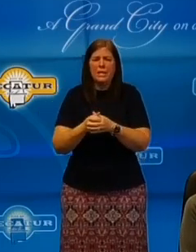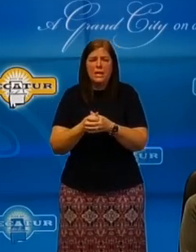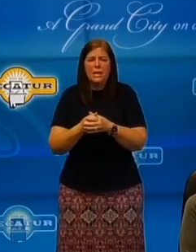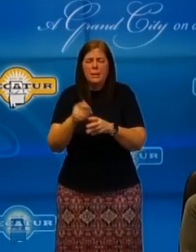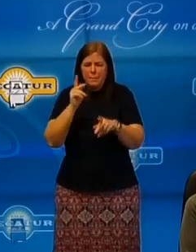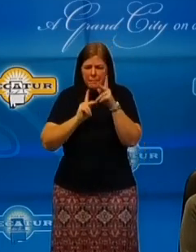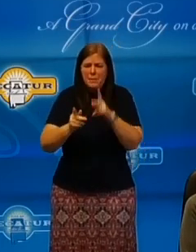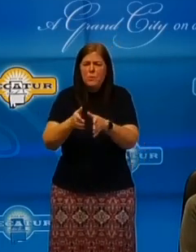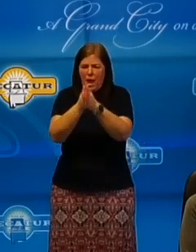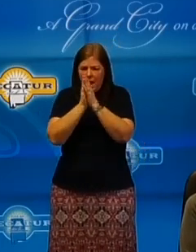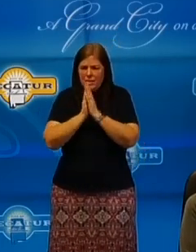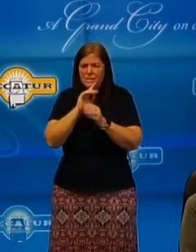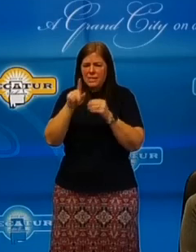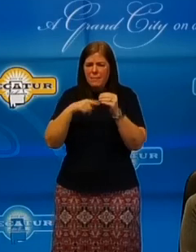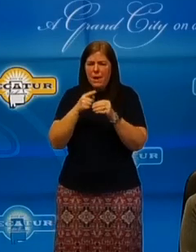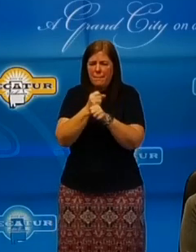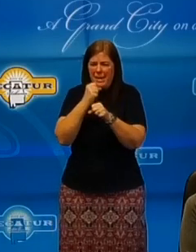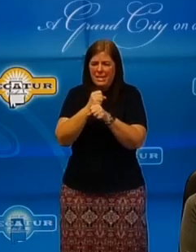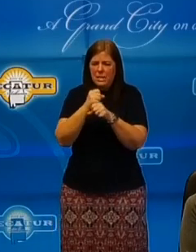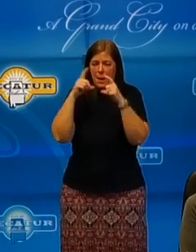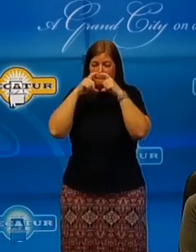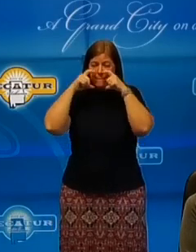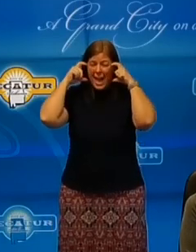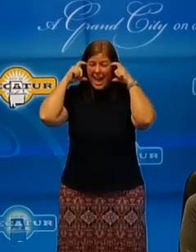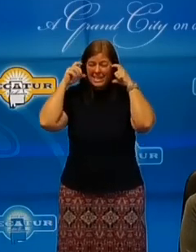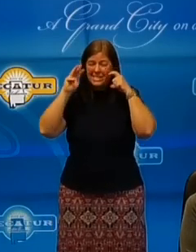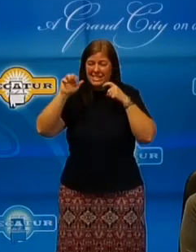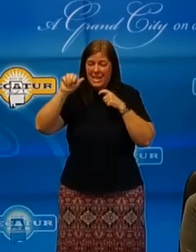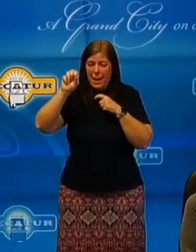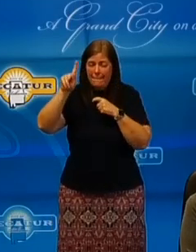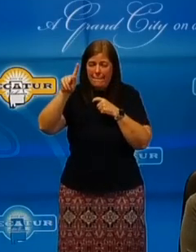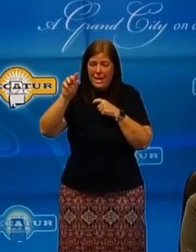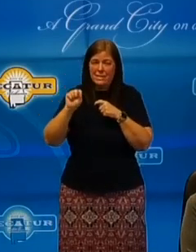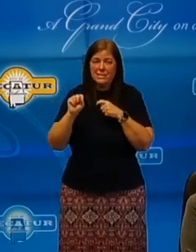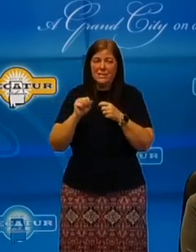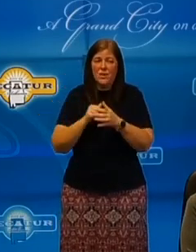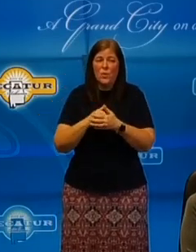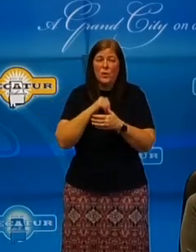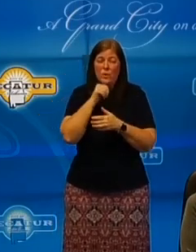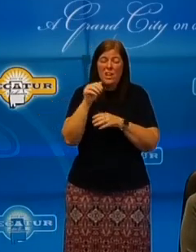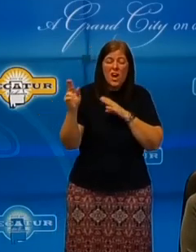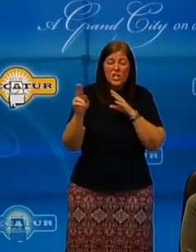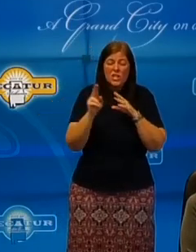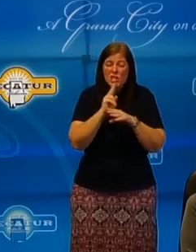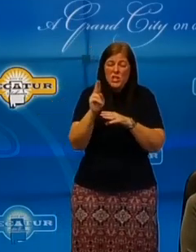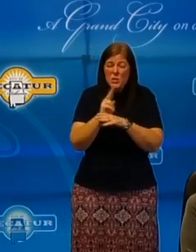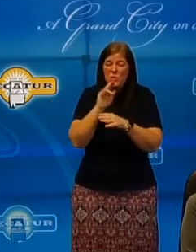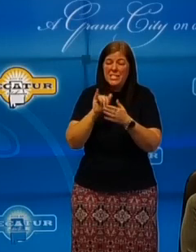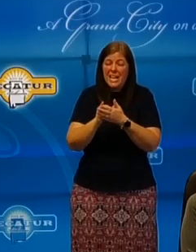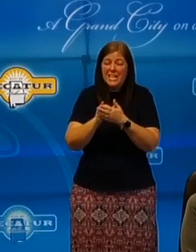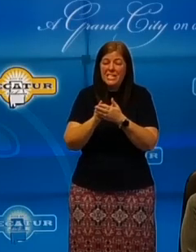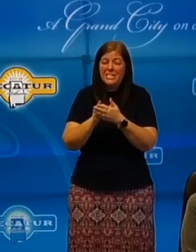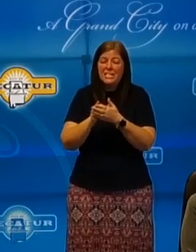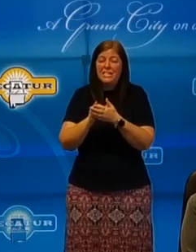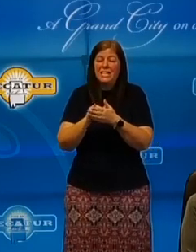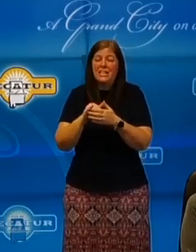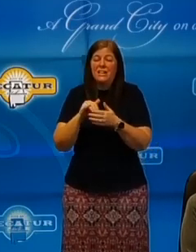inquiries about masks. So while we would not use that as a front line for our staff